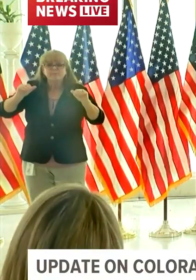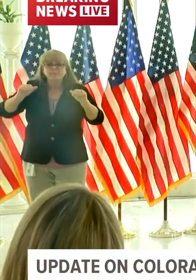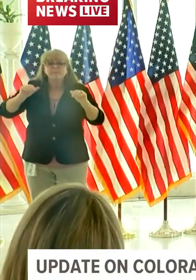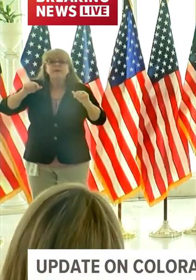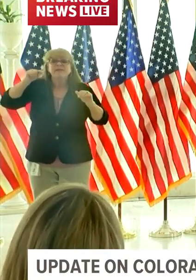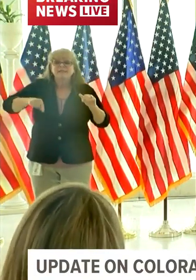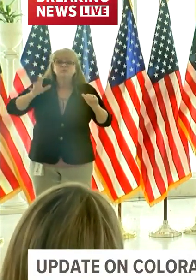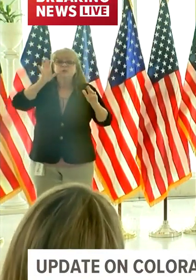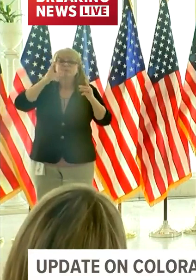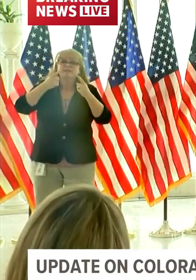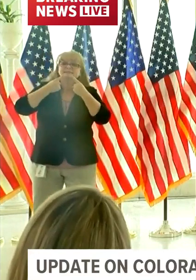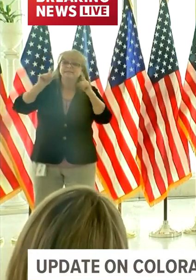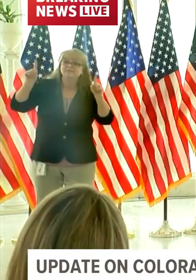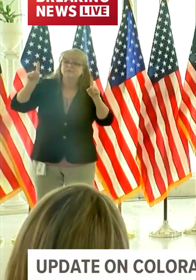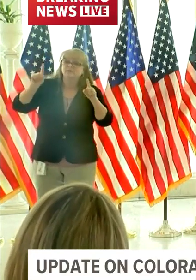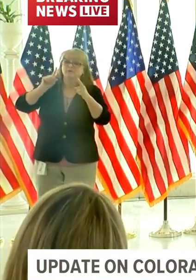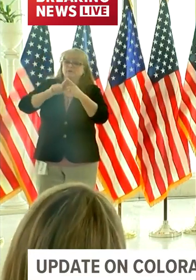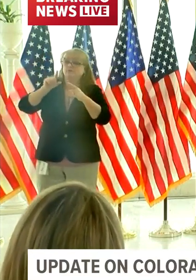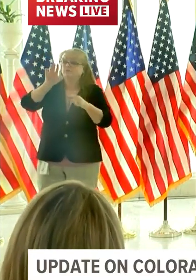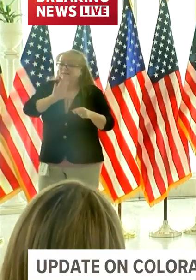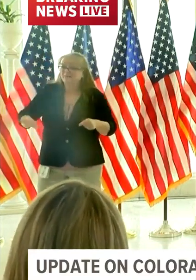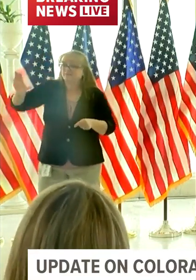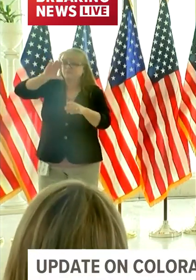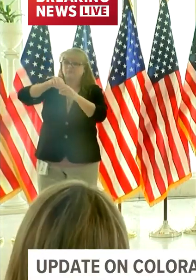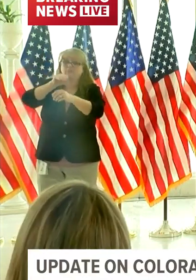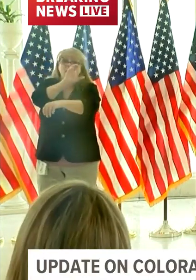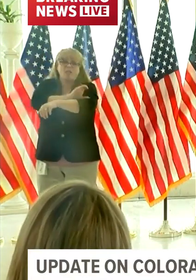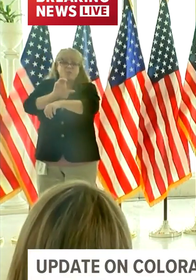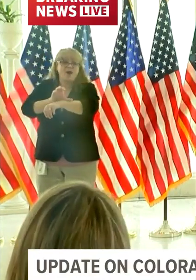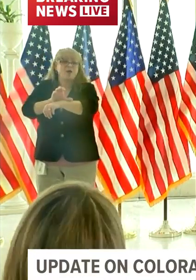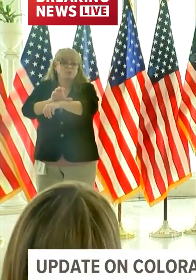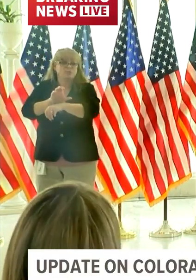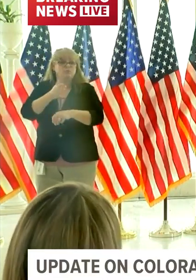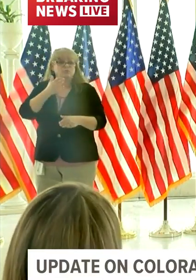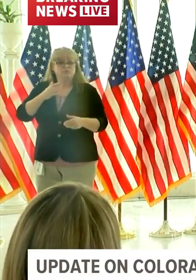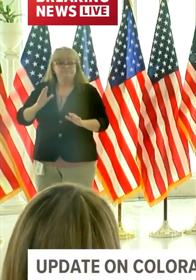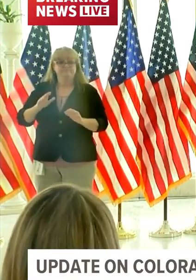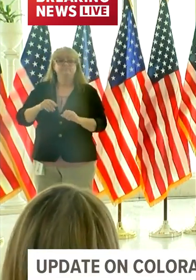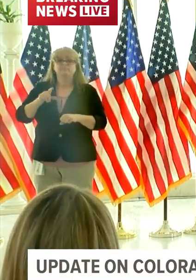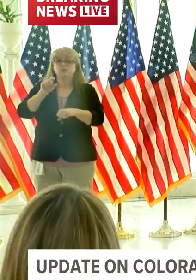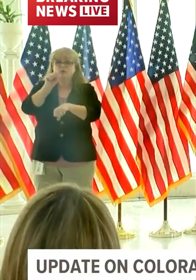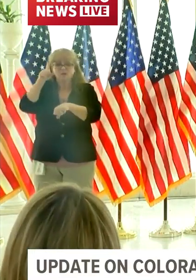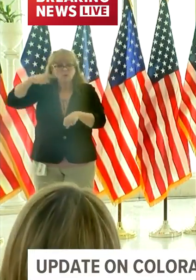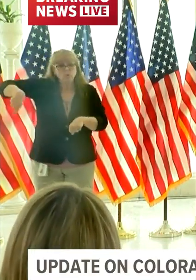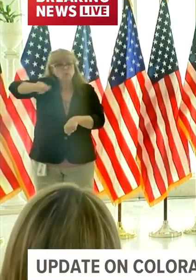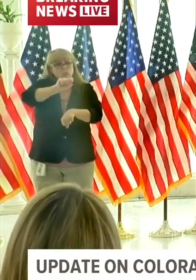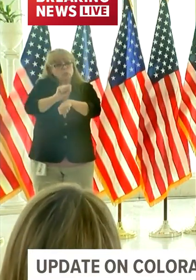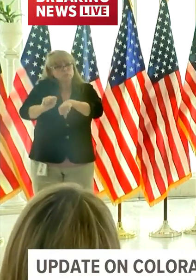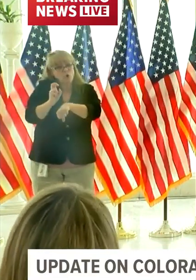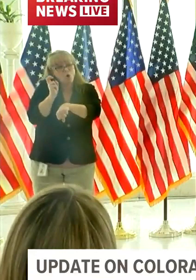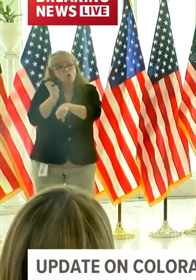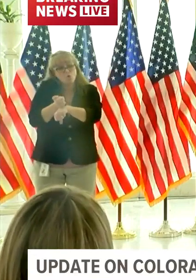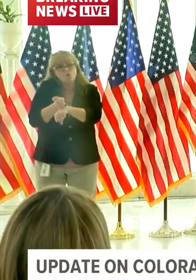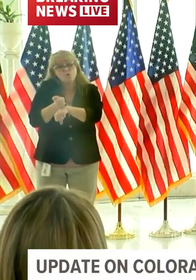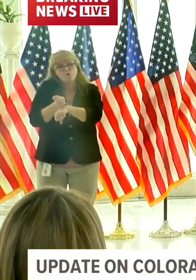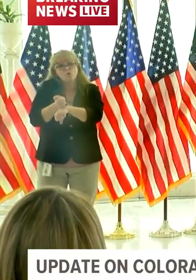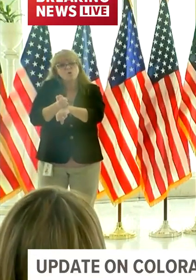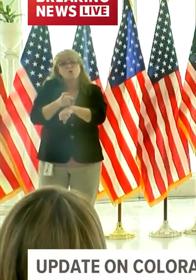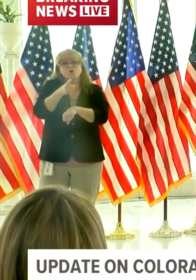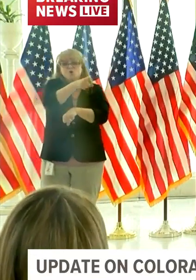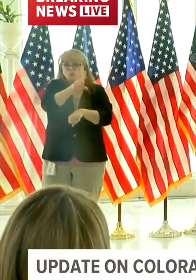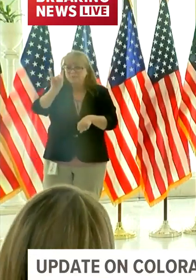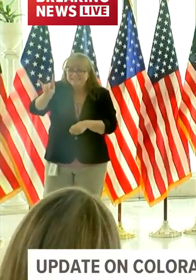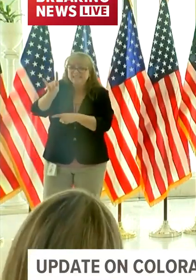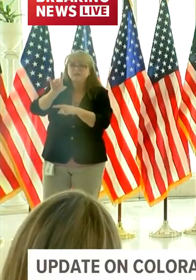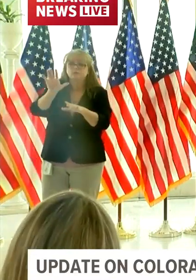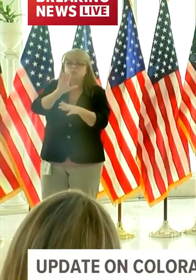Colorado spirit. Everybody working hard, doing their part, staying home whenever they can, wearing masks if you have to go out,